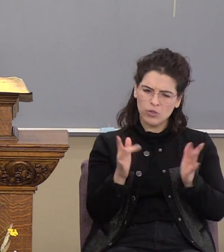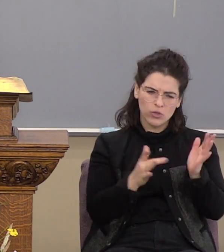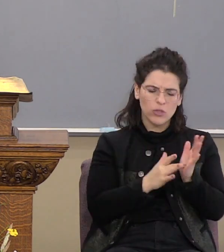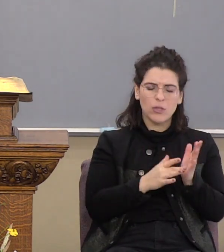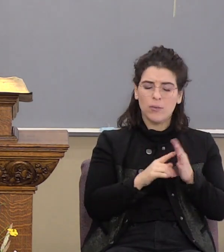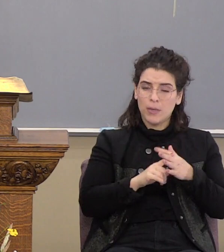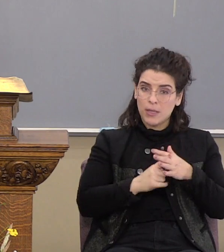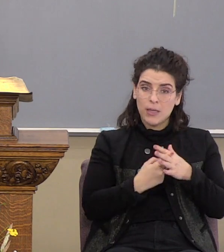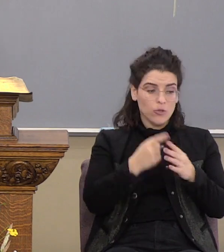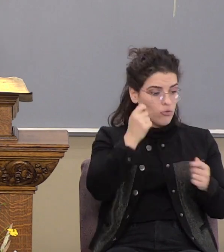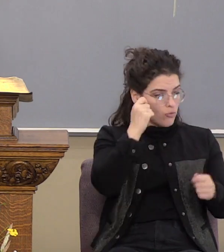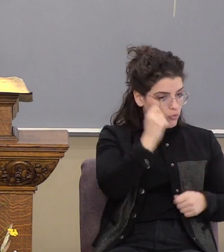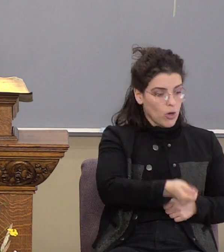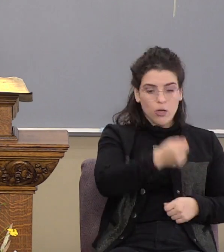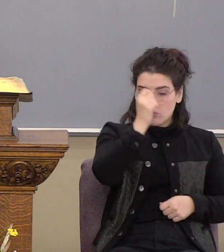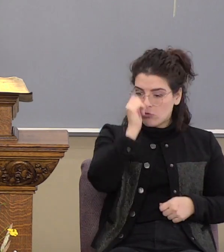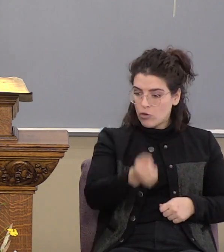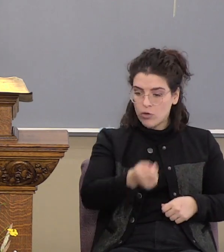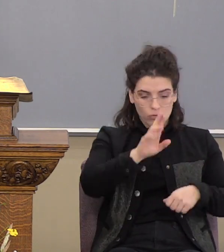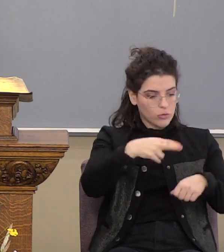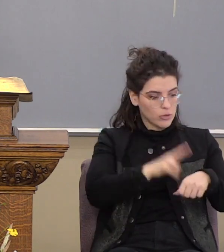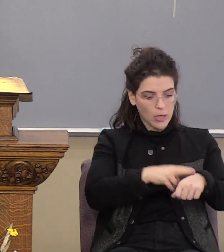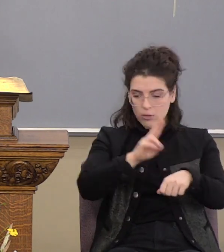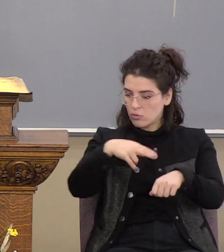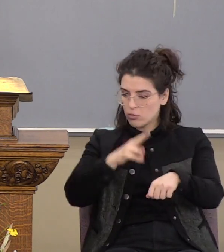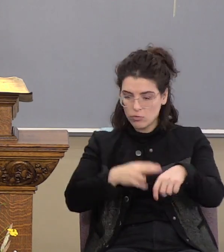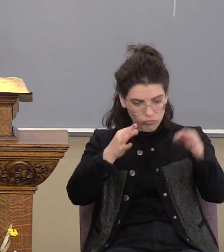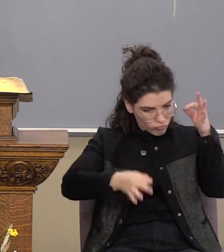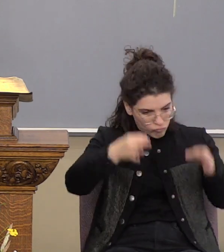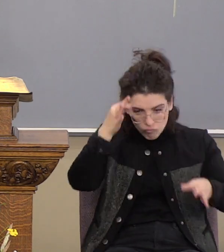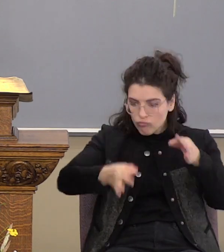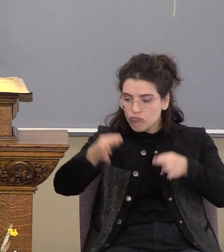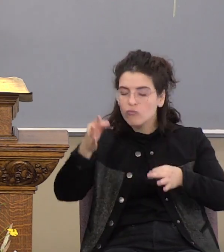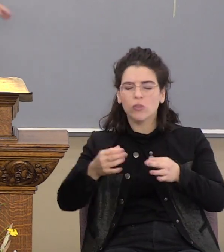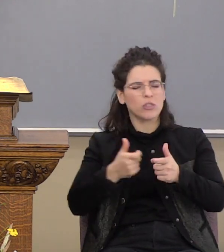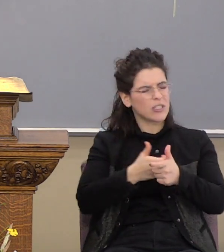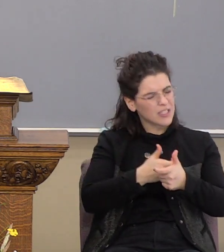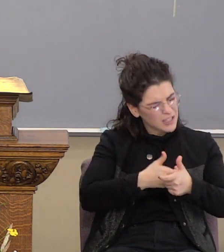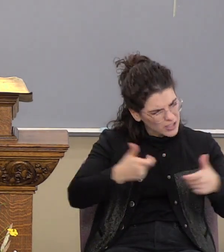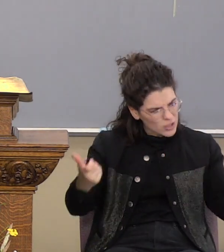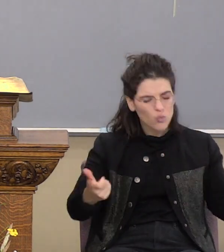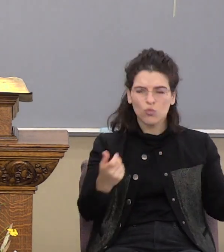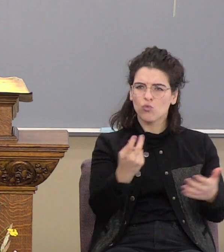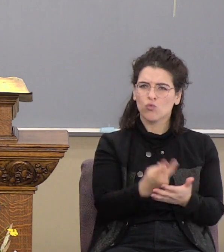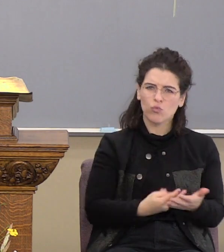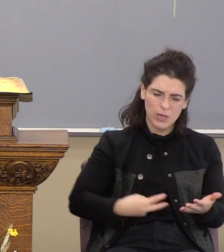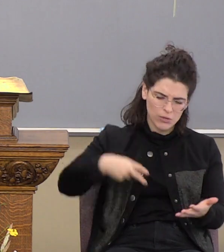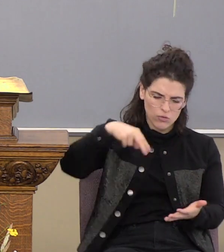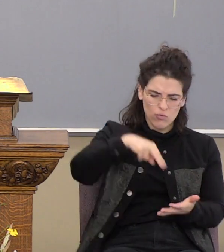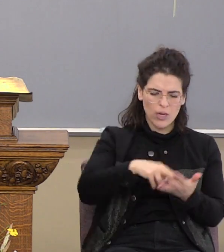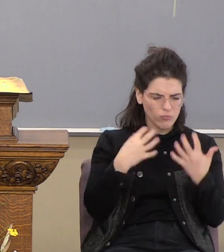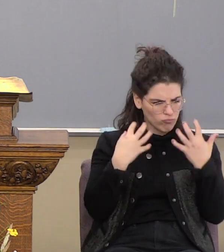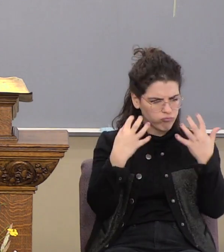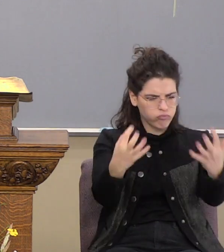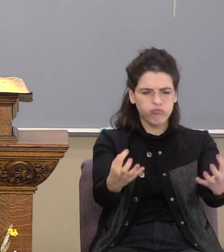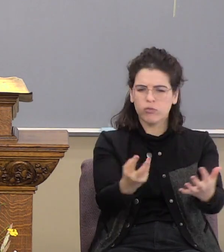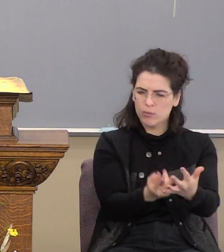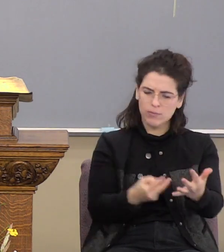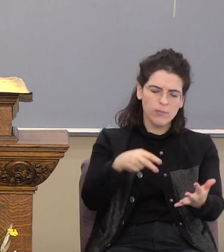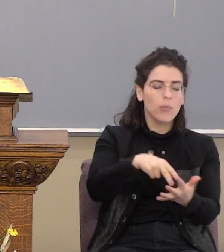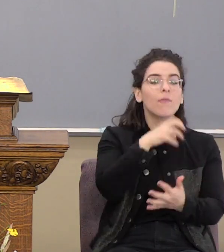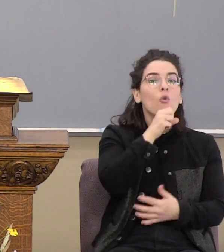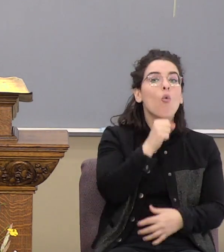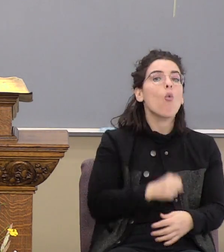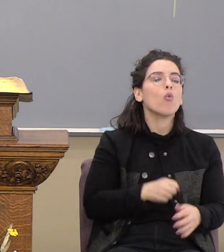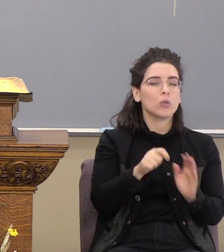to judge the nation, so on and so forth, there is this mass resurrection of all the Old Testament saints, as